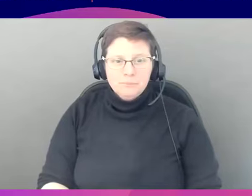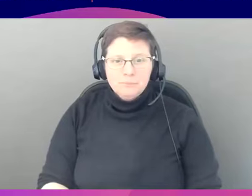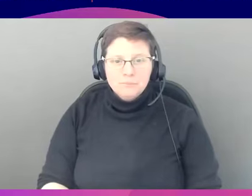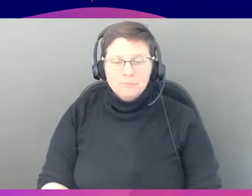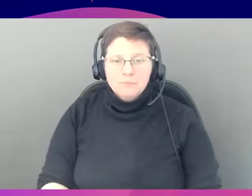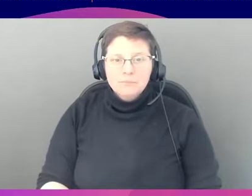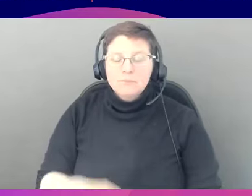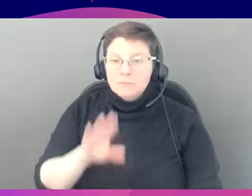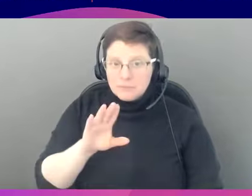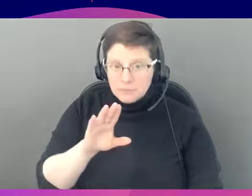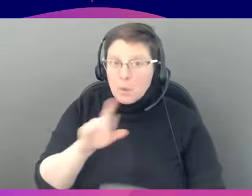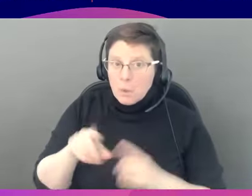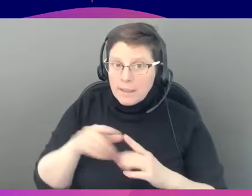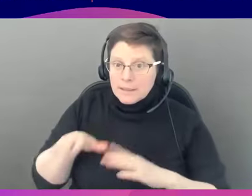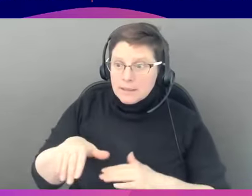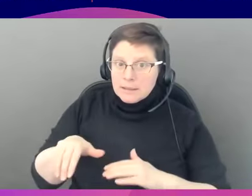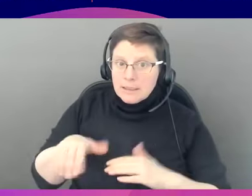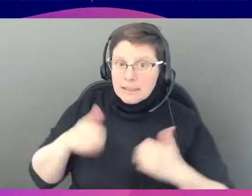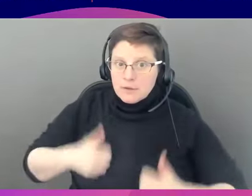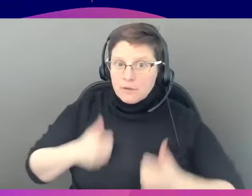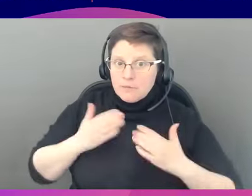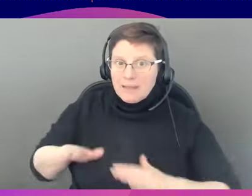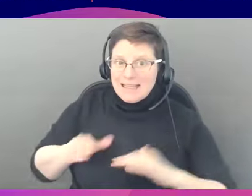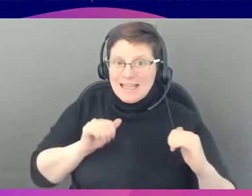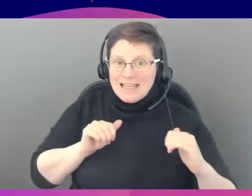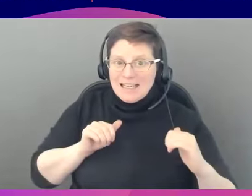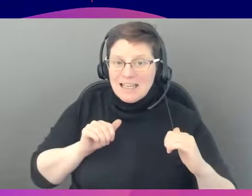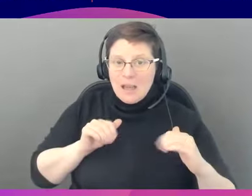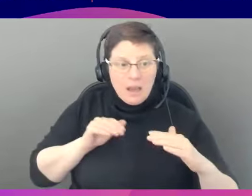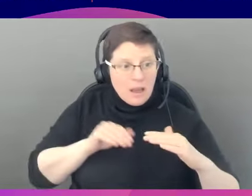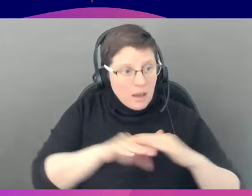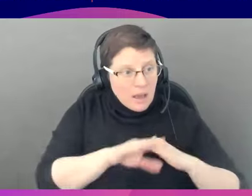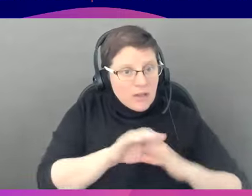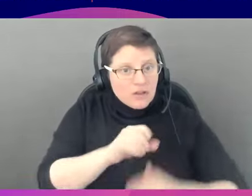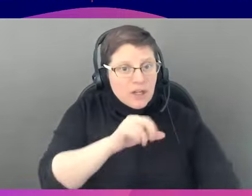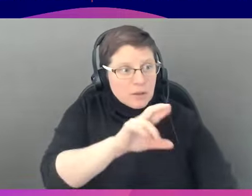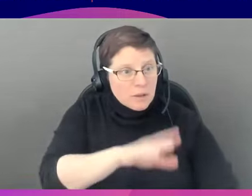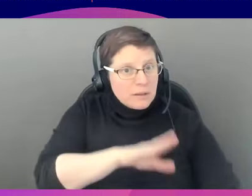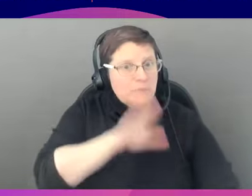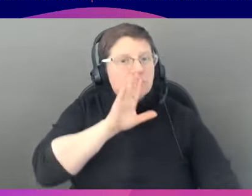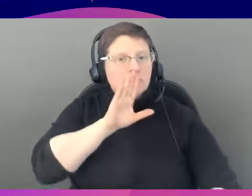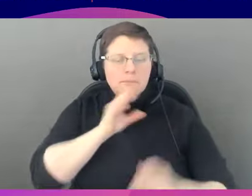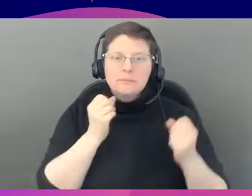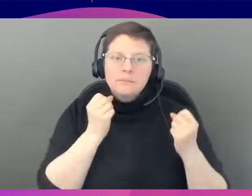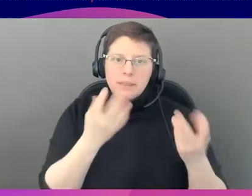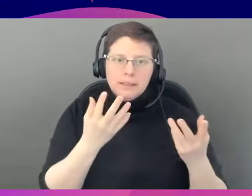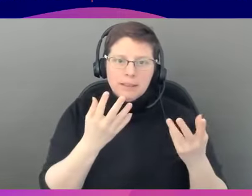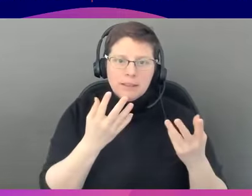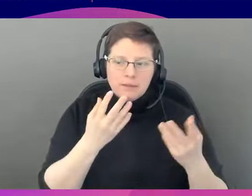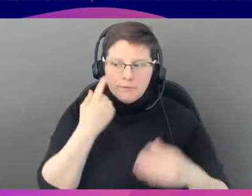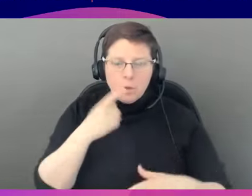When a survivor does leave, there are barriers to accessing animal-friendly and on-site sheltering options.